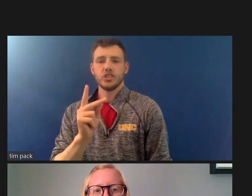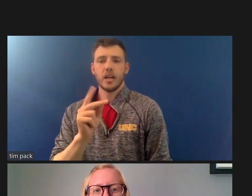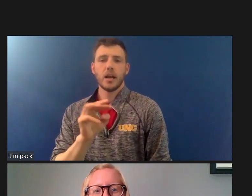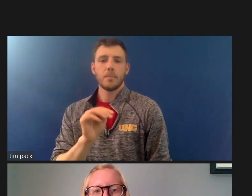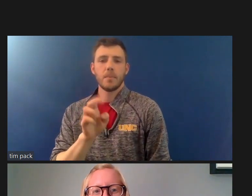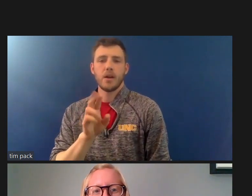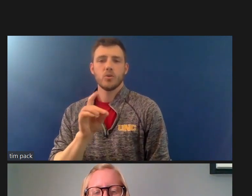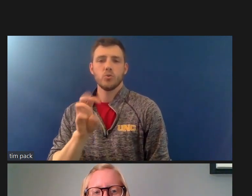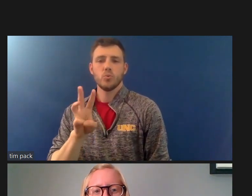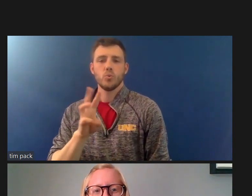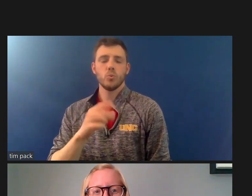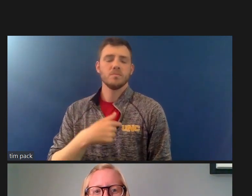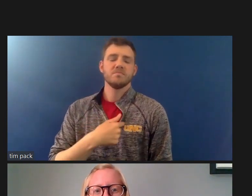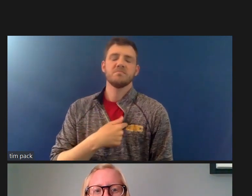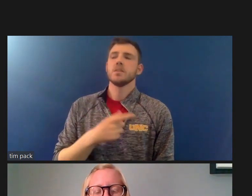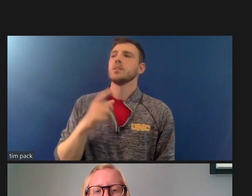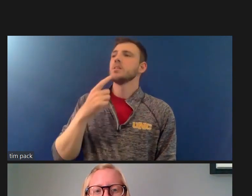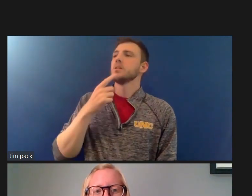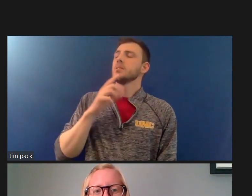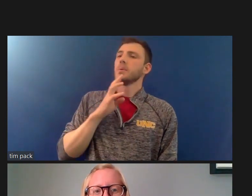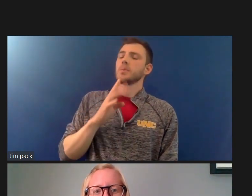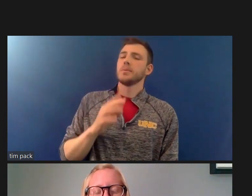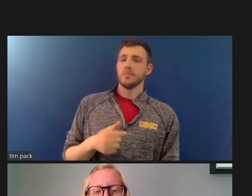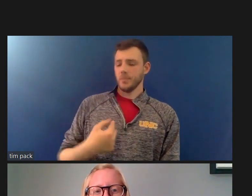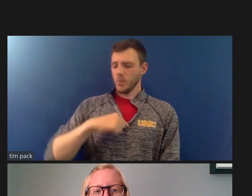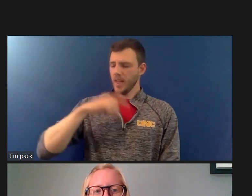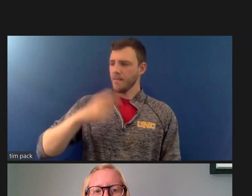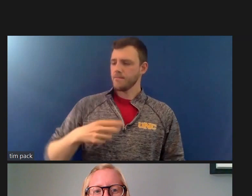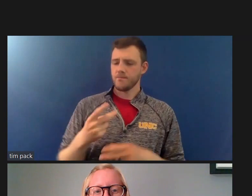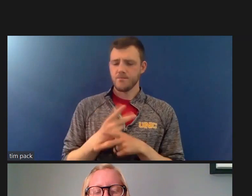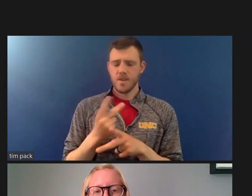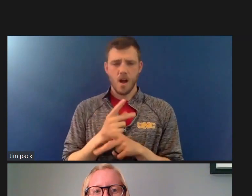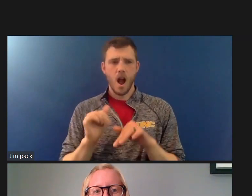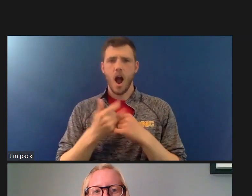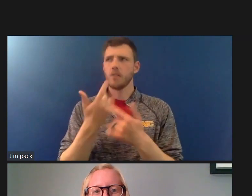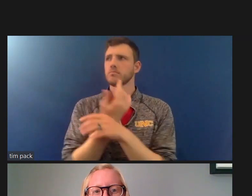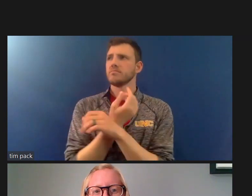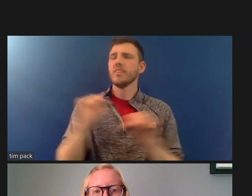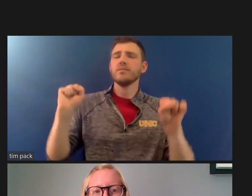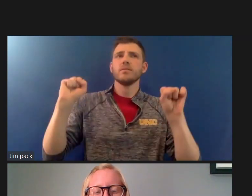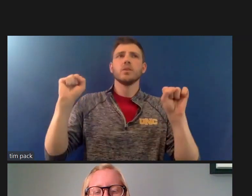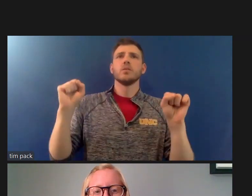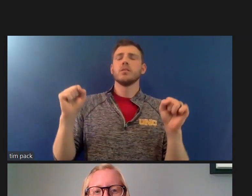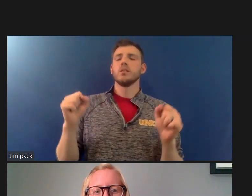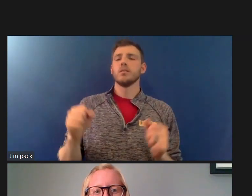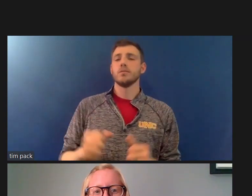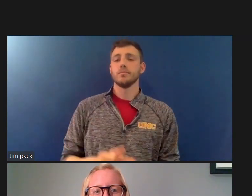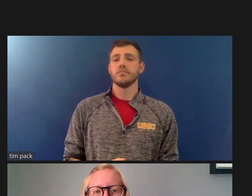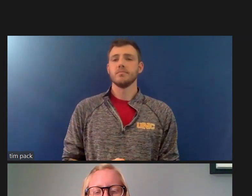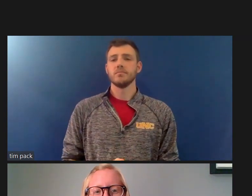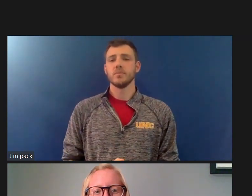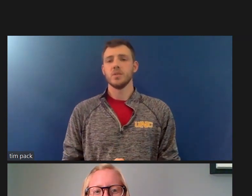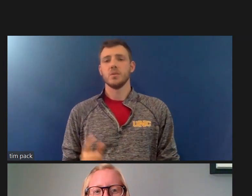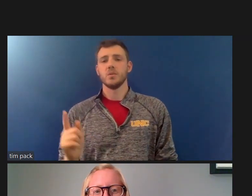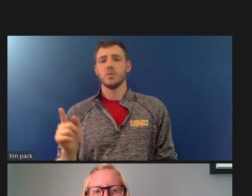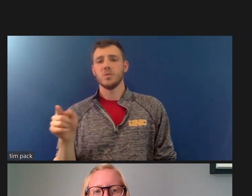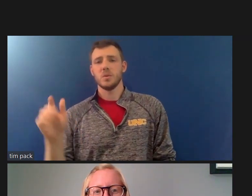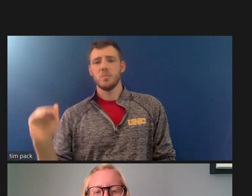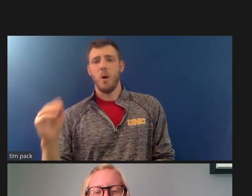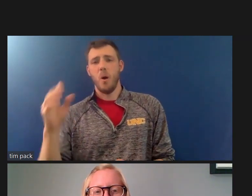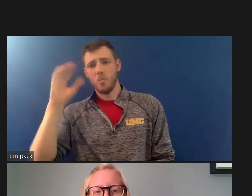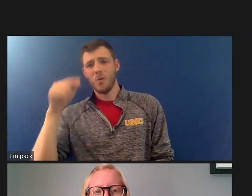about being rescued. There was a buzz. One of the small boys, Henry, said that he wanted to go home. Shut